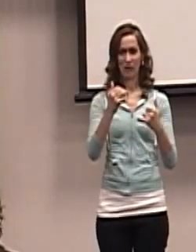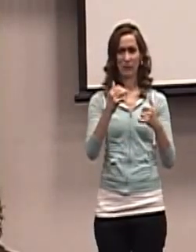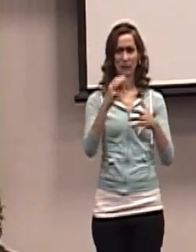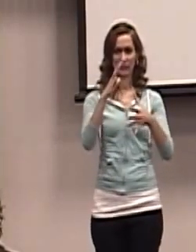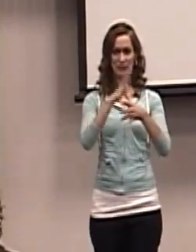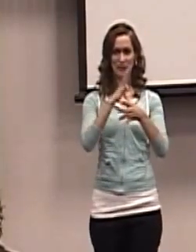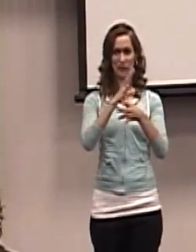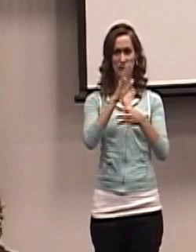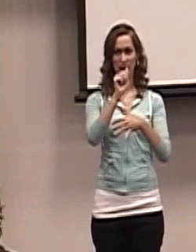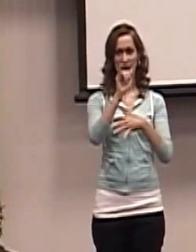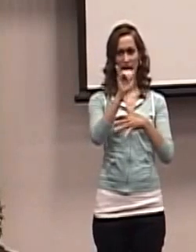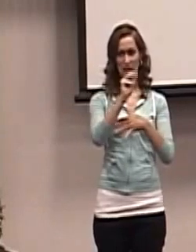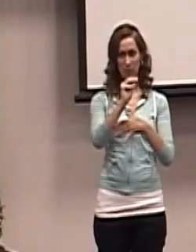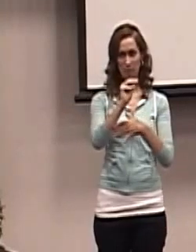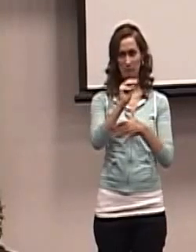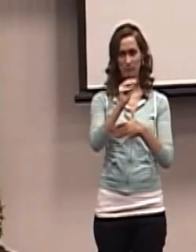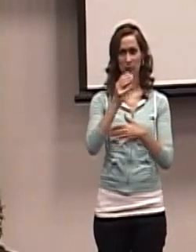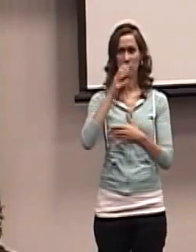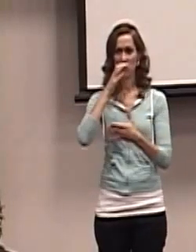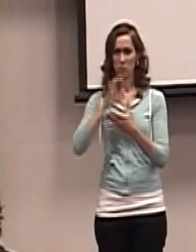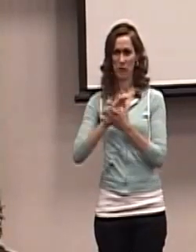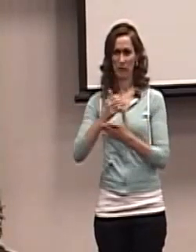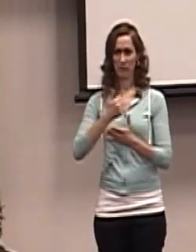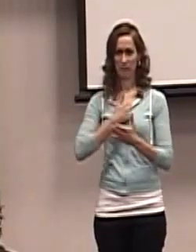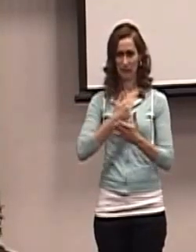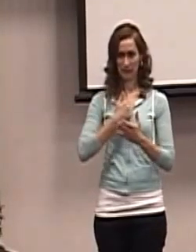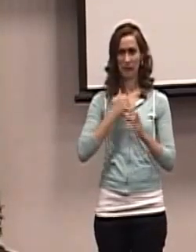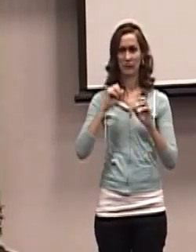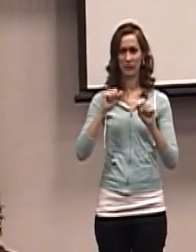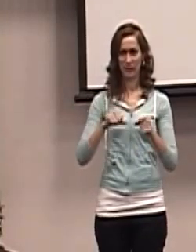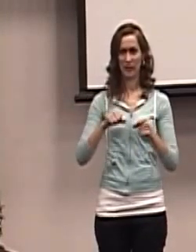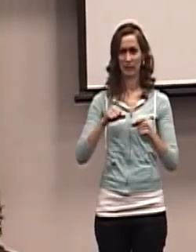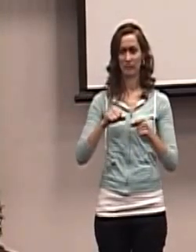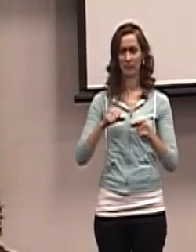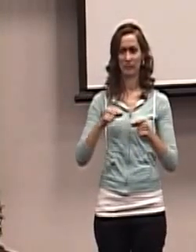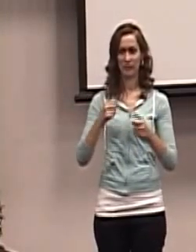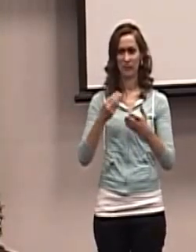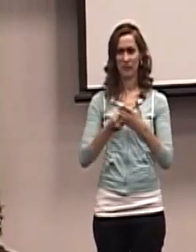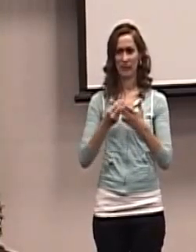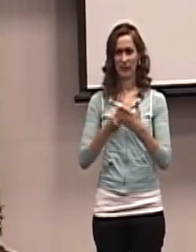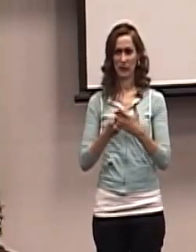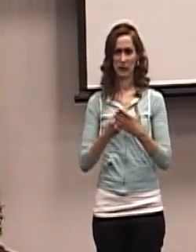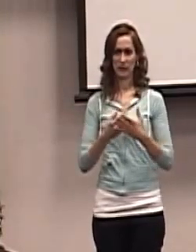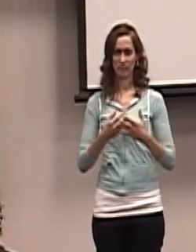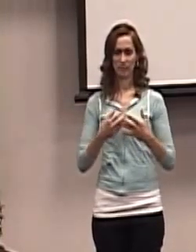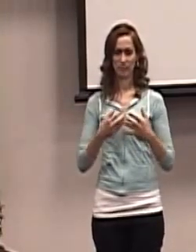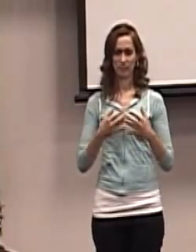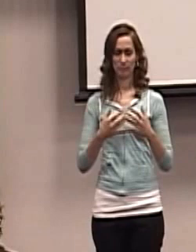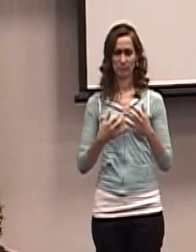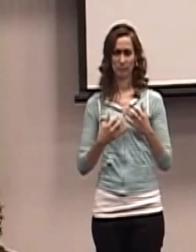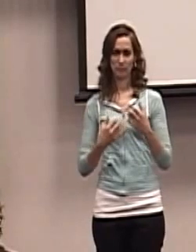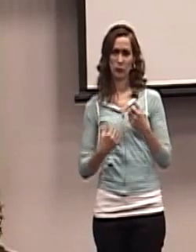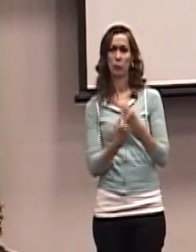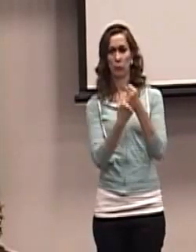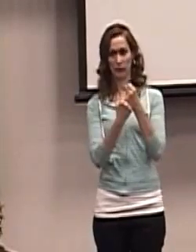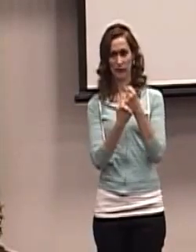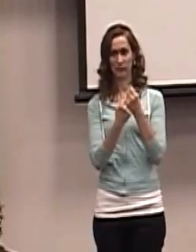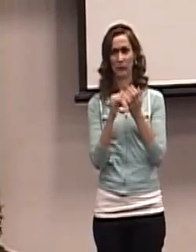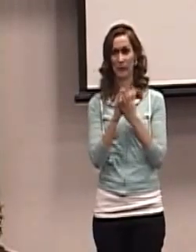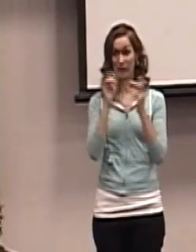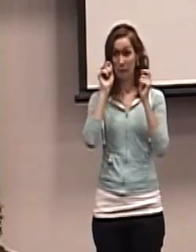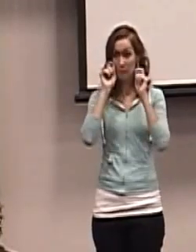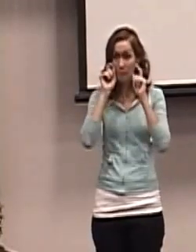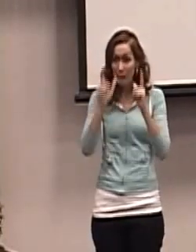and Cecilia and myself to be financially solvent, and I think that's been a remarkable thing. If you don't believe